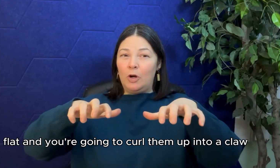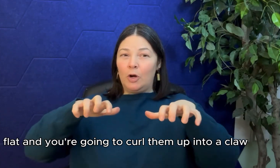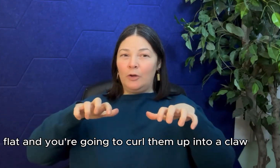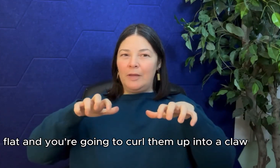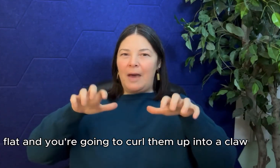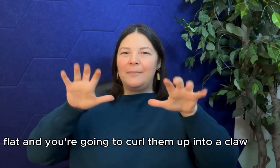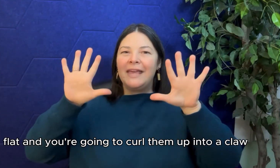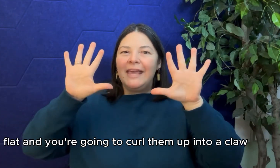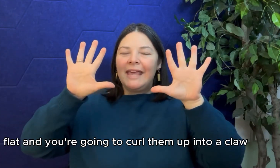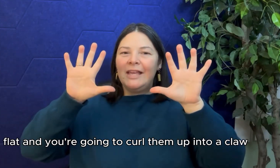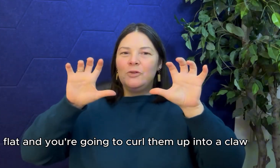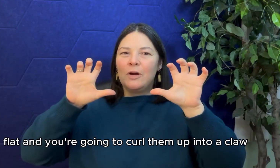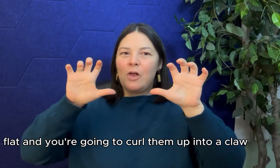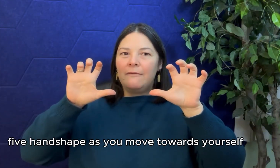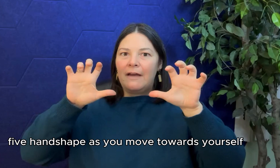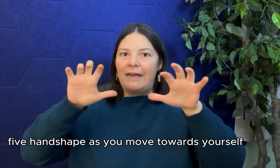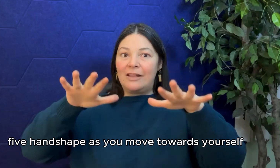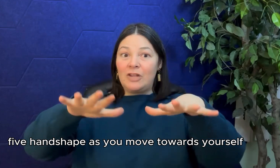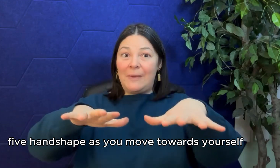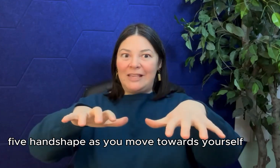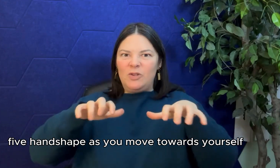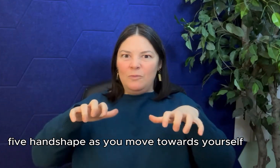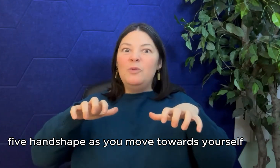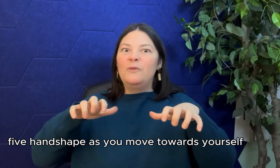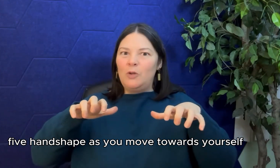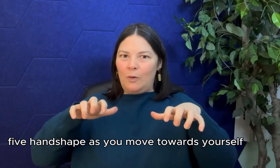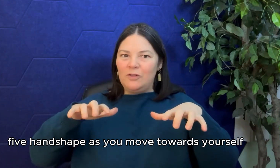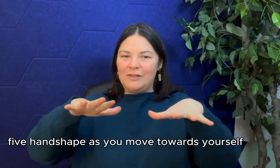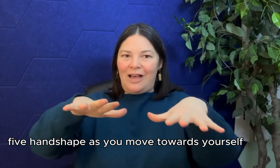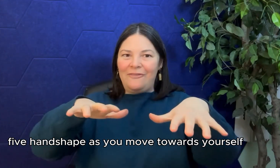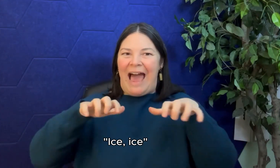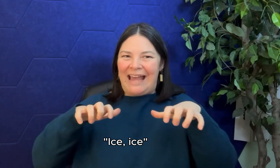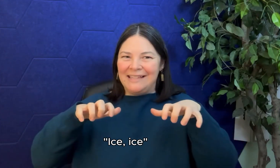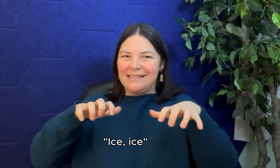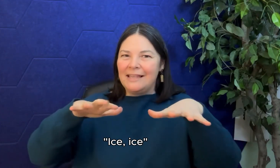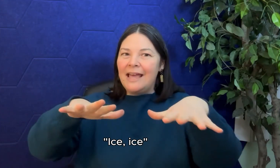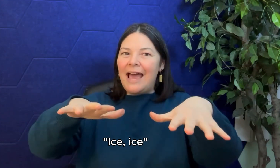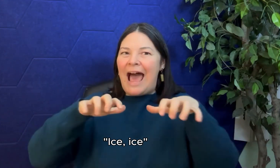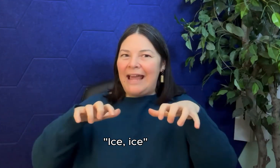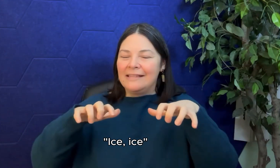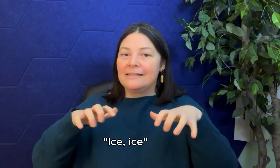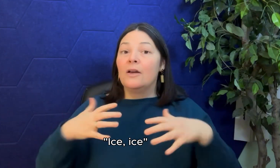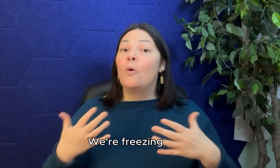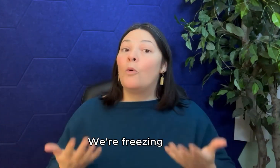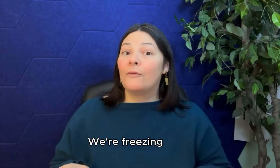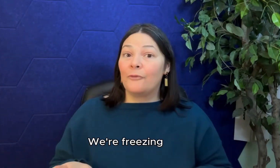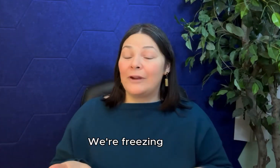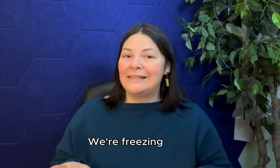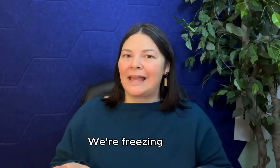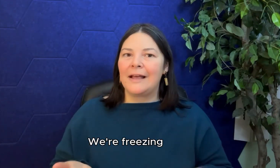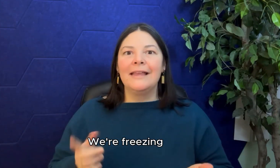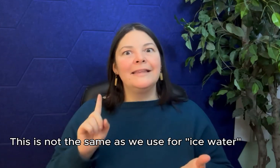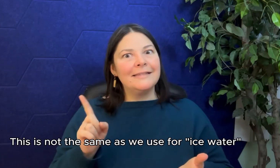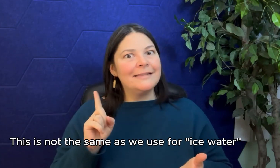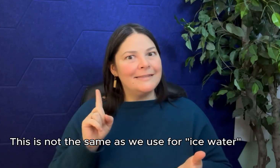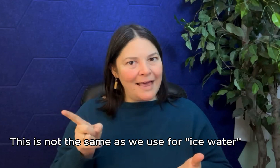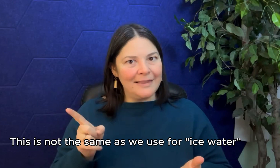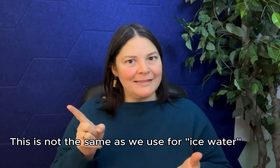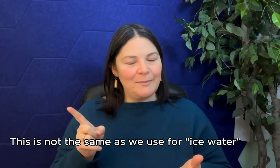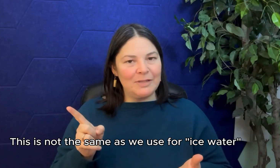curl them up into a claw 5 hand shape as you move towards yourself. Ice. Ice, or freezing. This is not the same as we